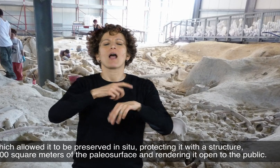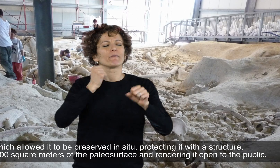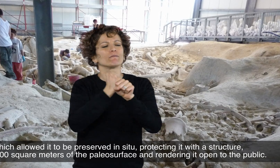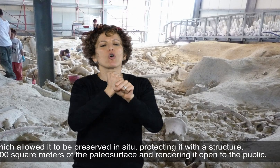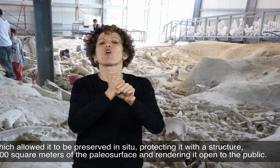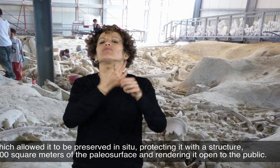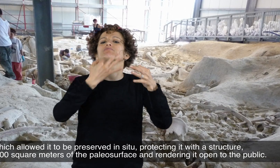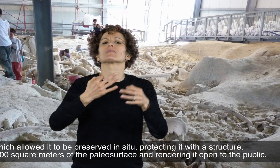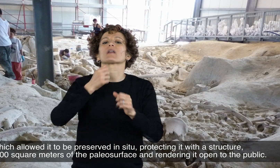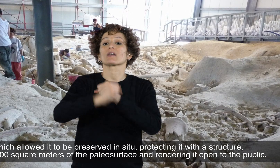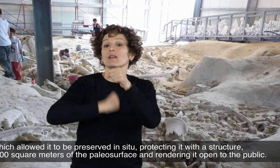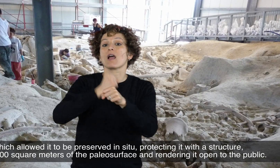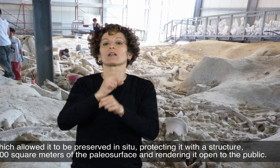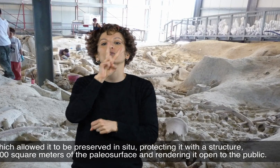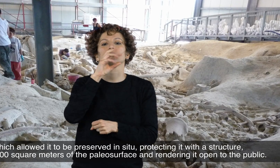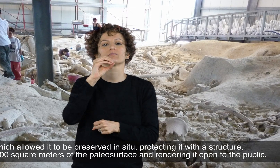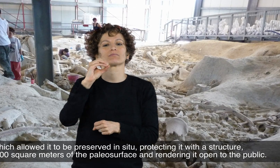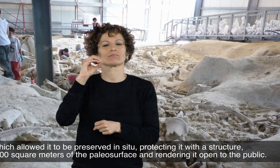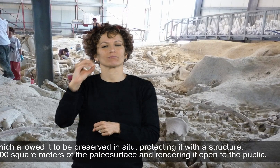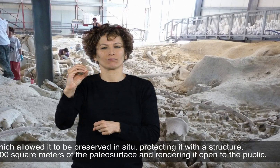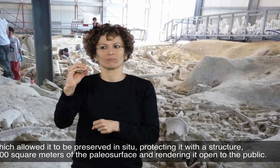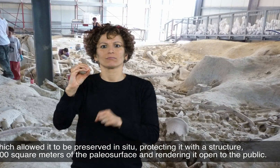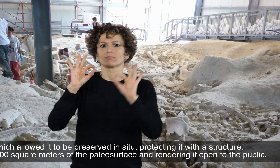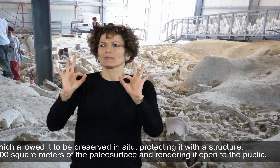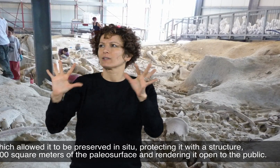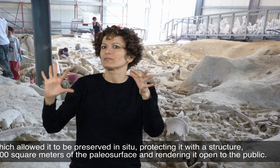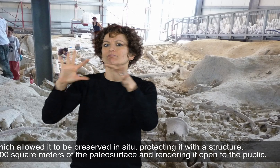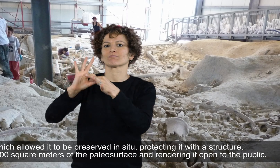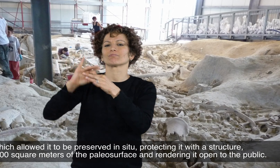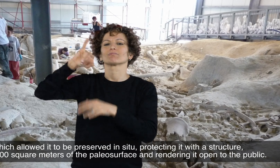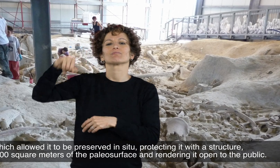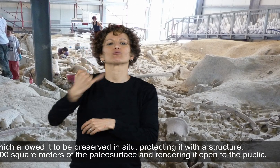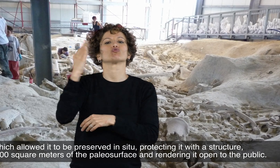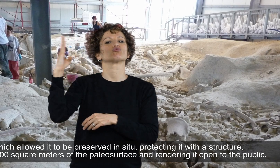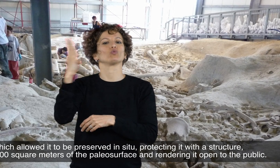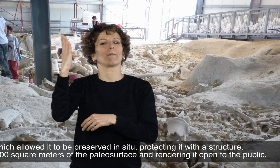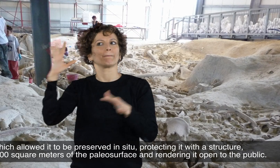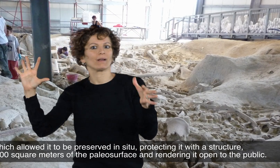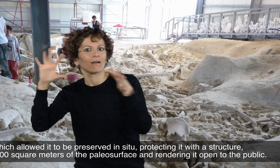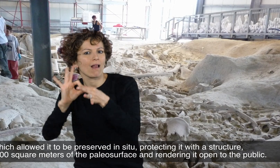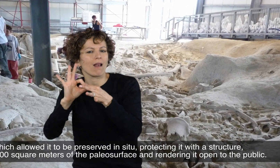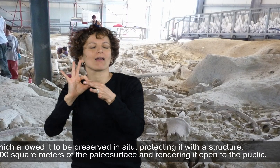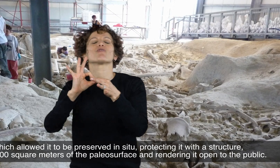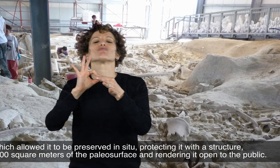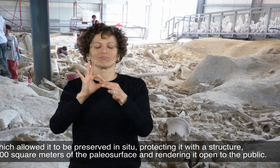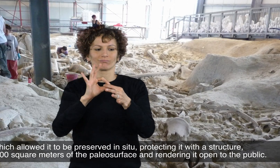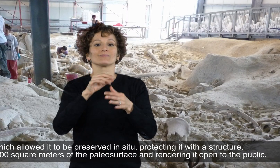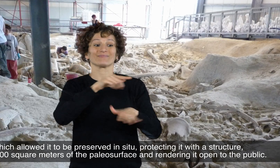preserved in situ, protecting it with a structure about 900 square meters of the